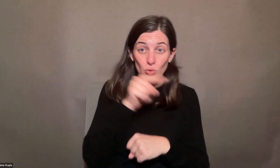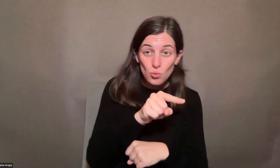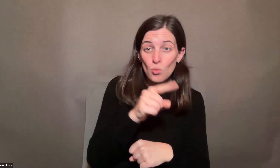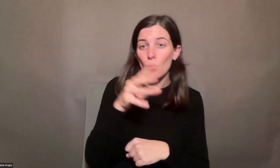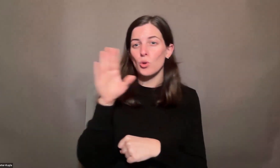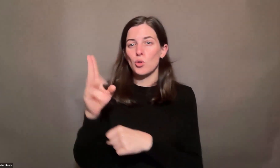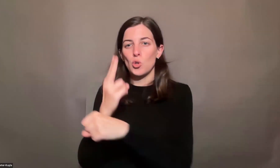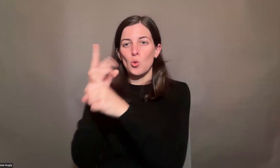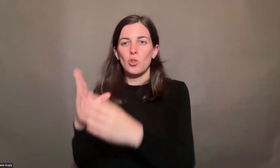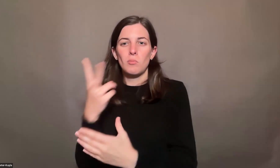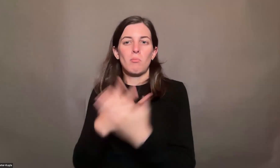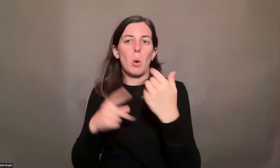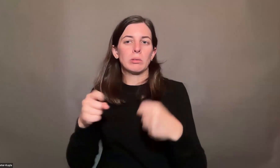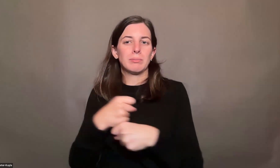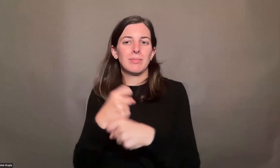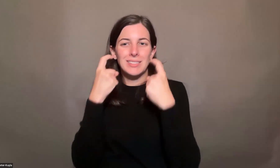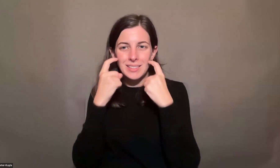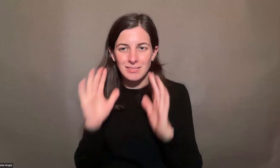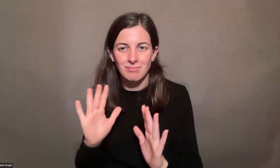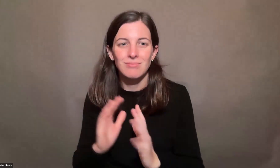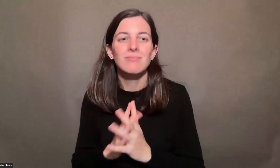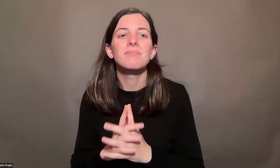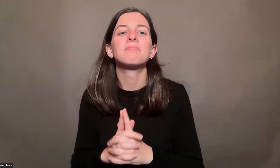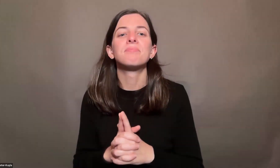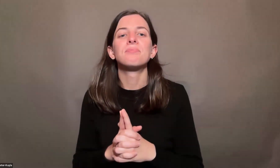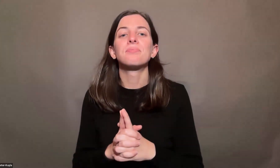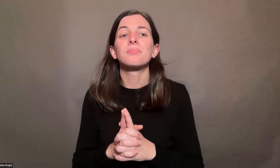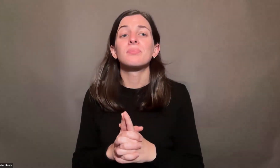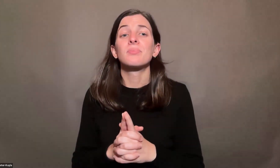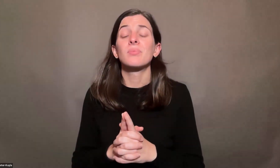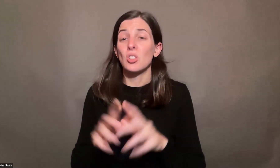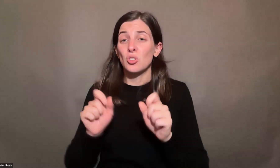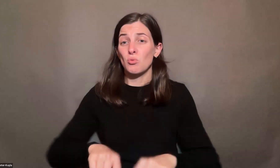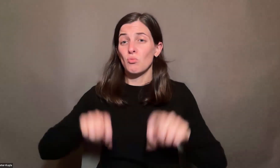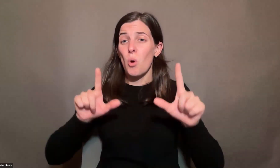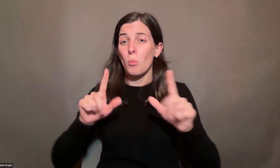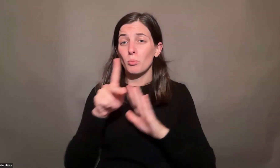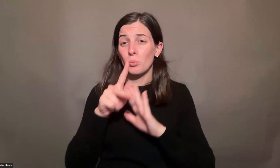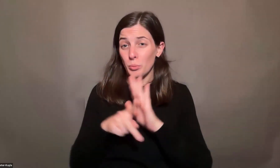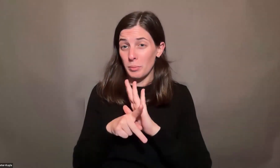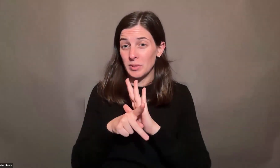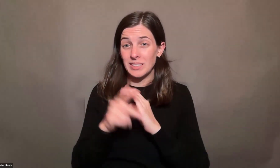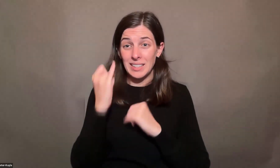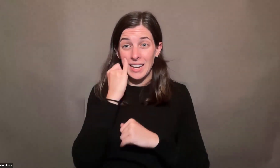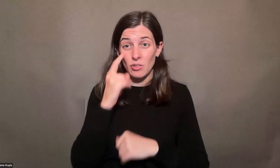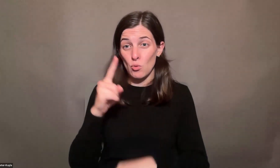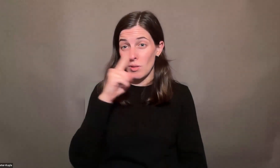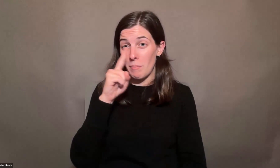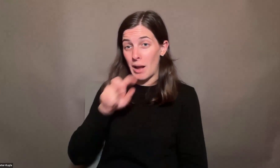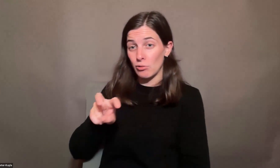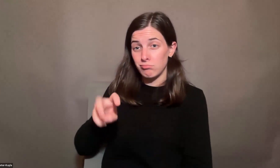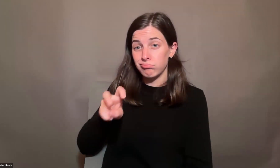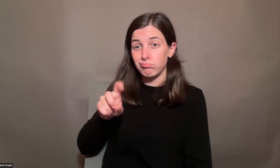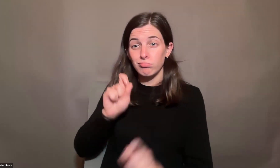So I have already mentioned the table's properties box, but if you were to right click or choose that option for your table, you can add